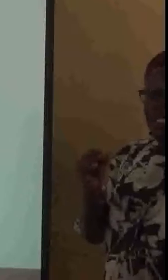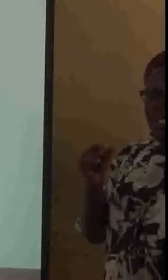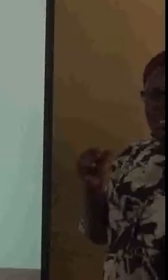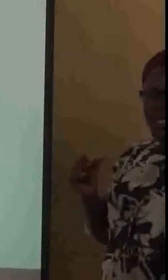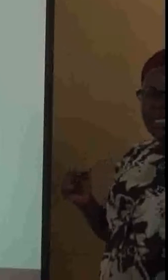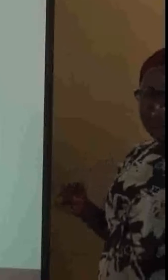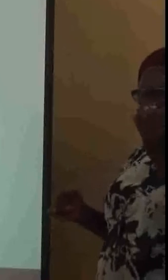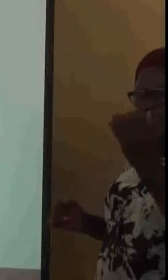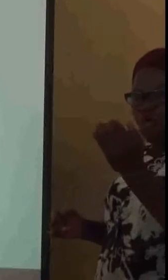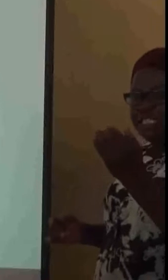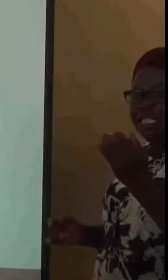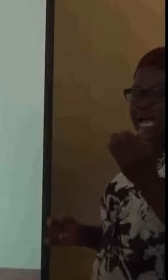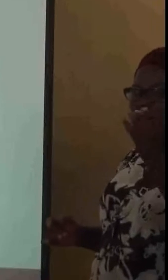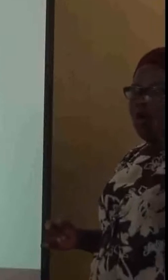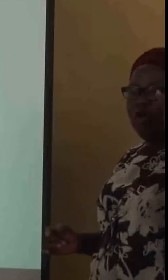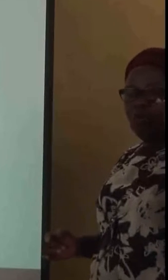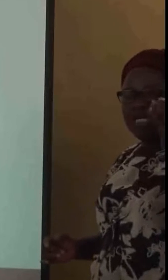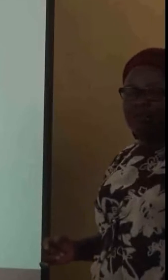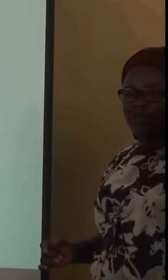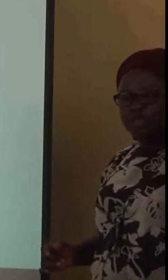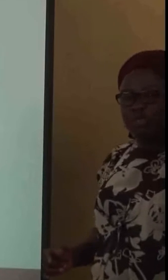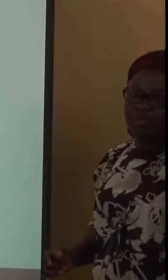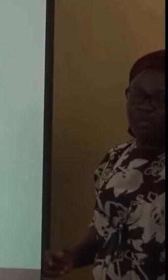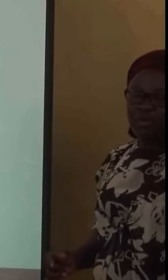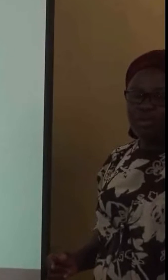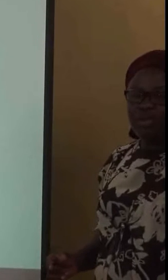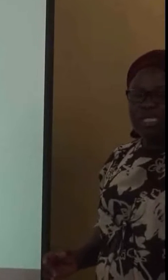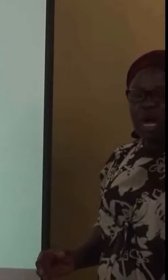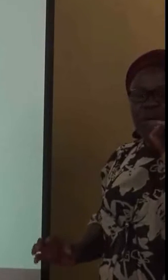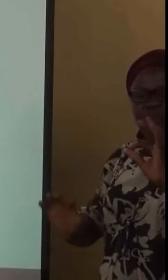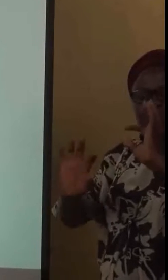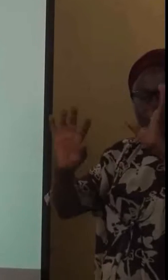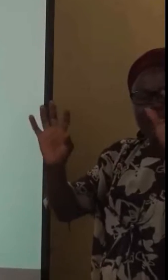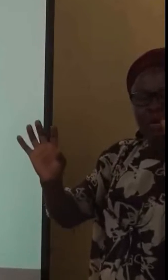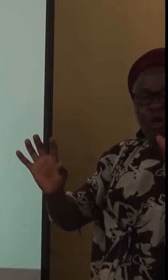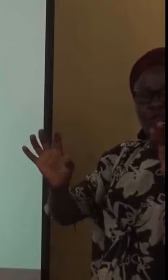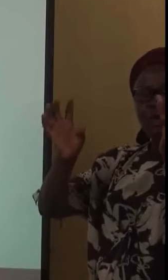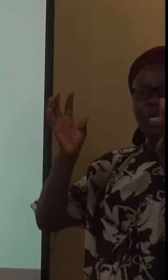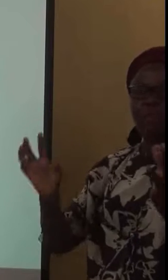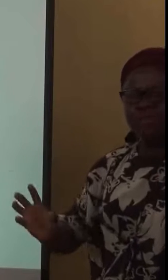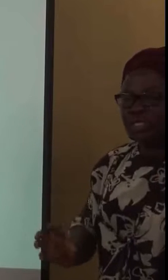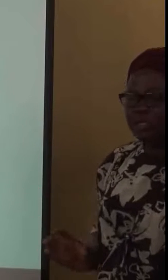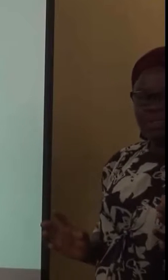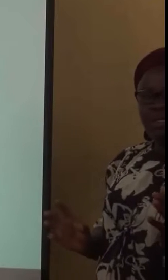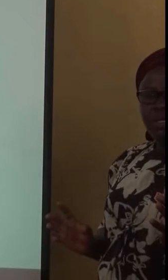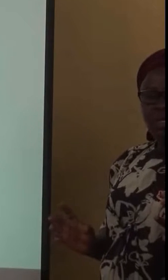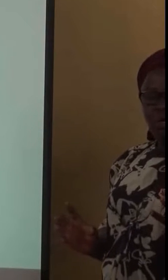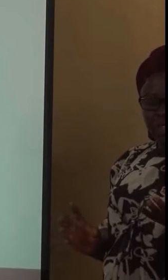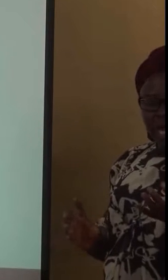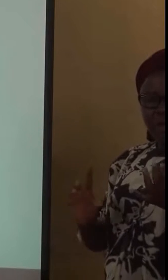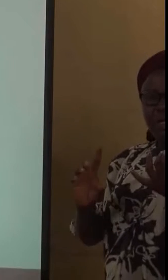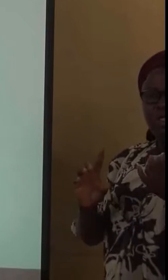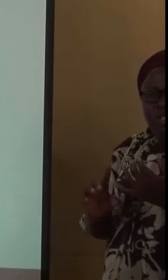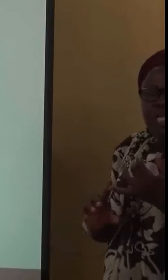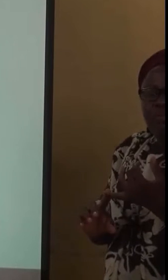Still, you need to consider what I've told you before, that we have different types of cables,